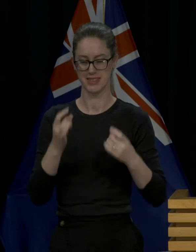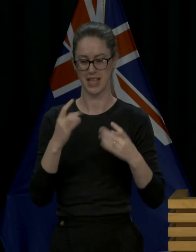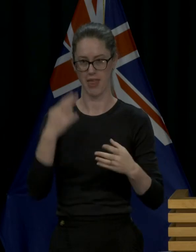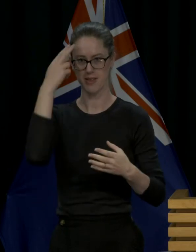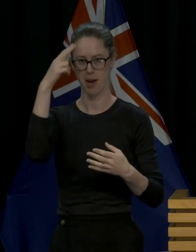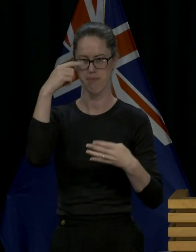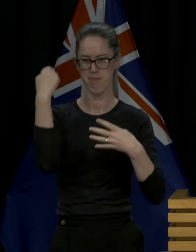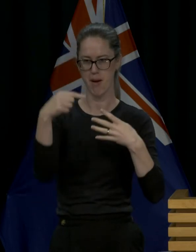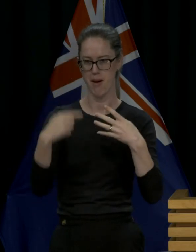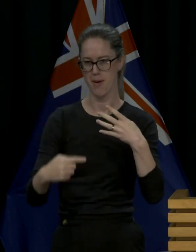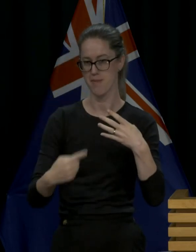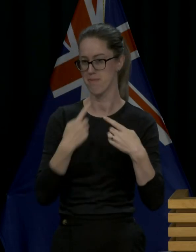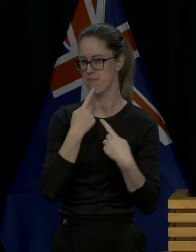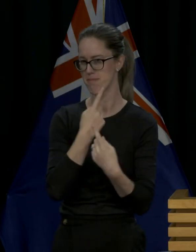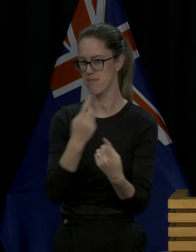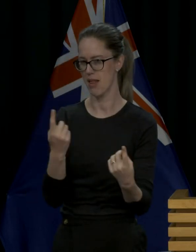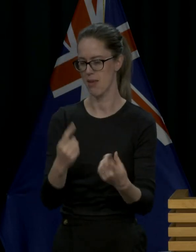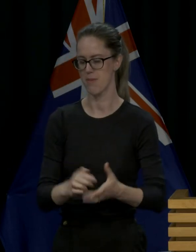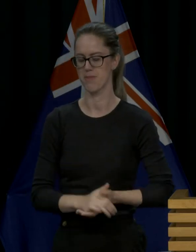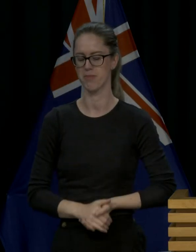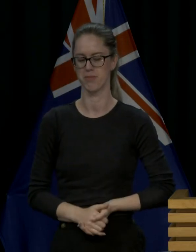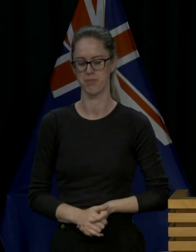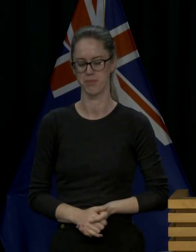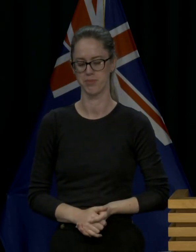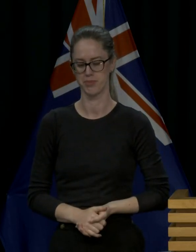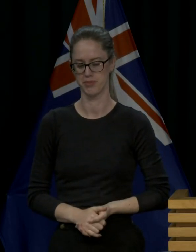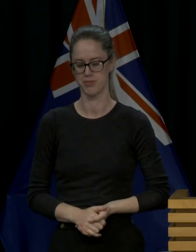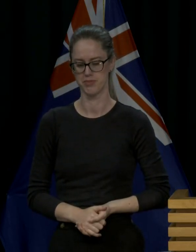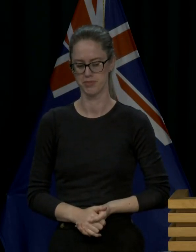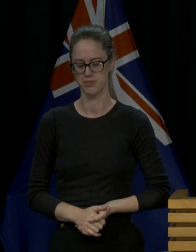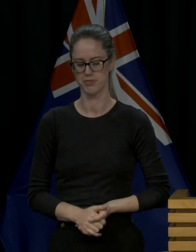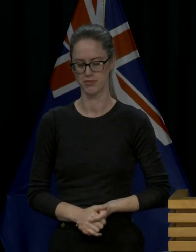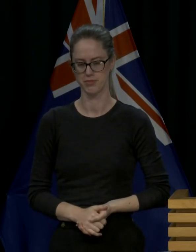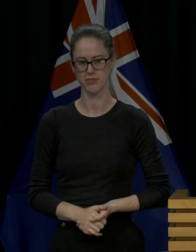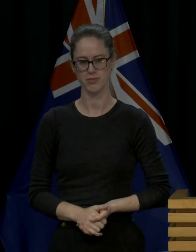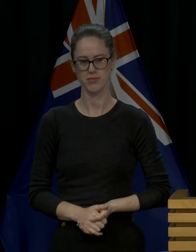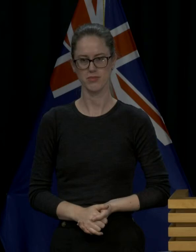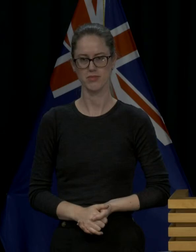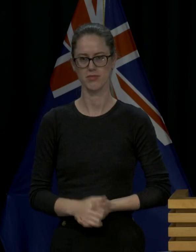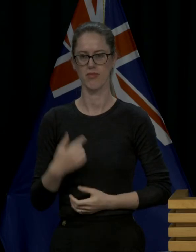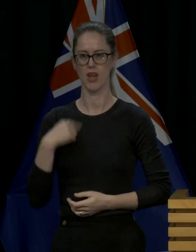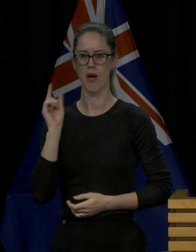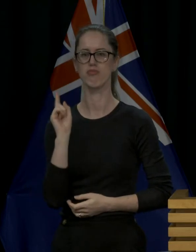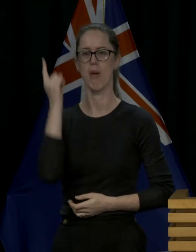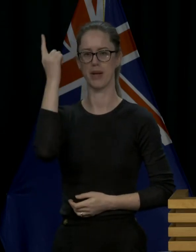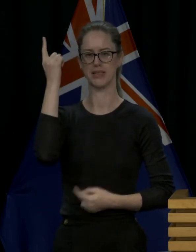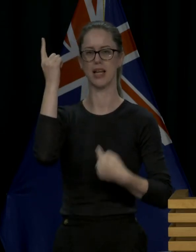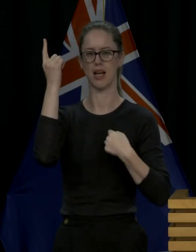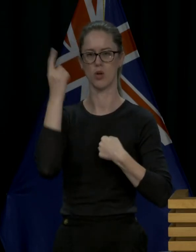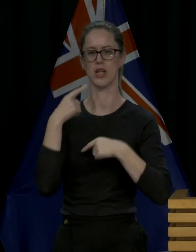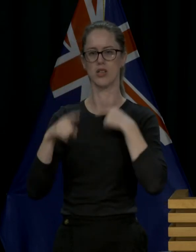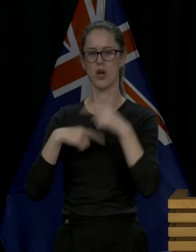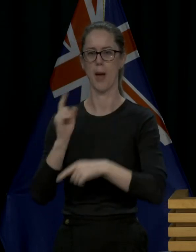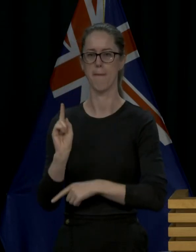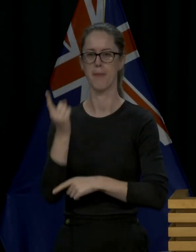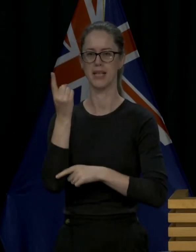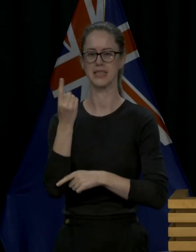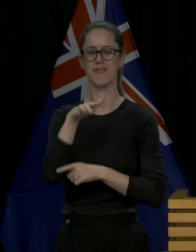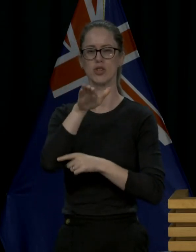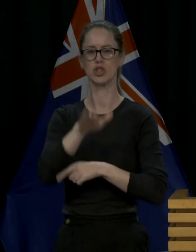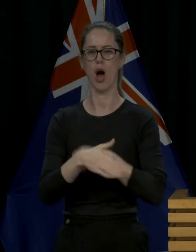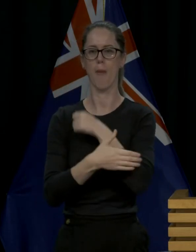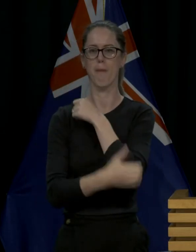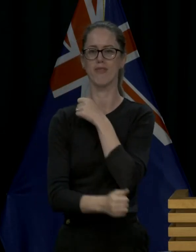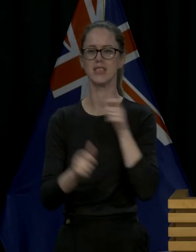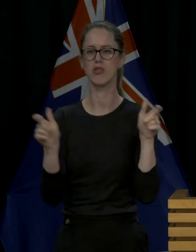on and share some of the details of the team with you today. As Prime Minister, I will remain the Minister for Child Poverty